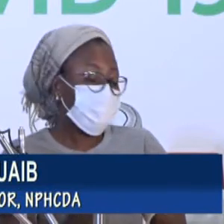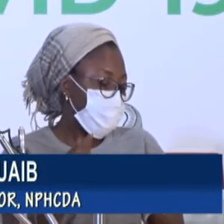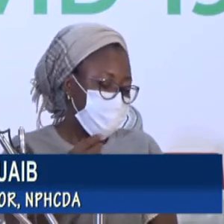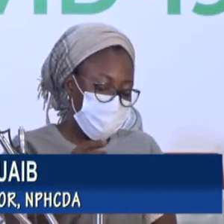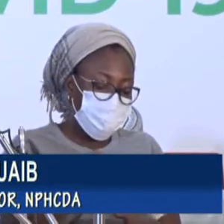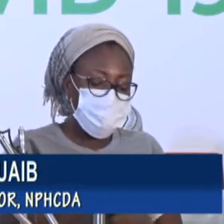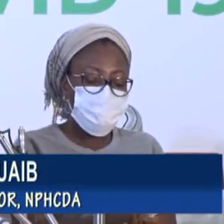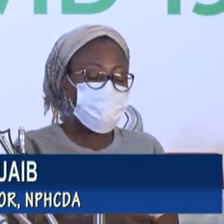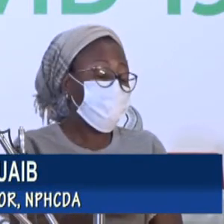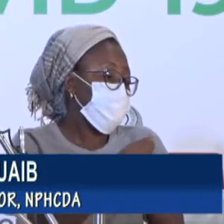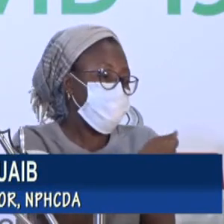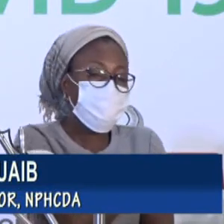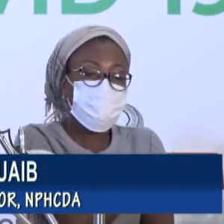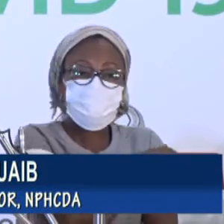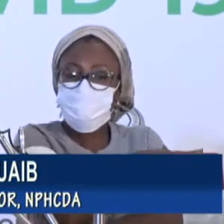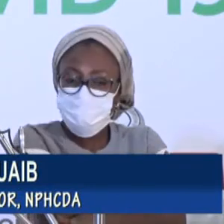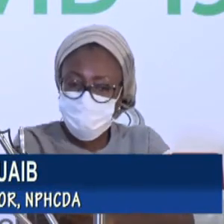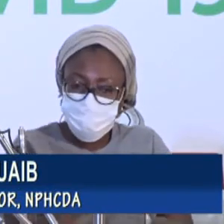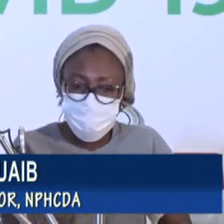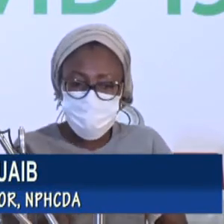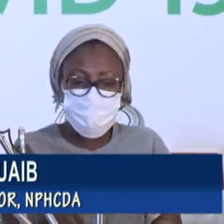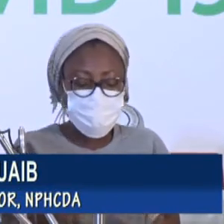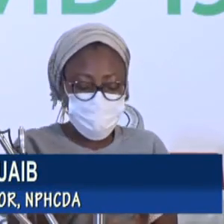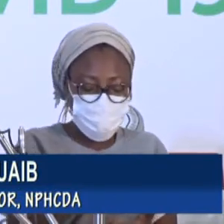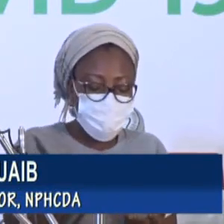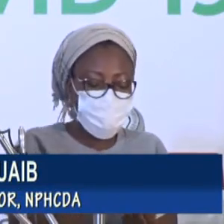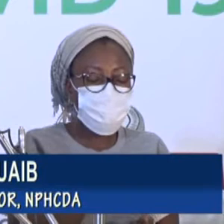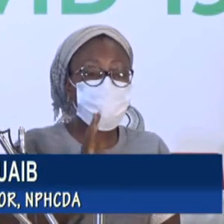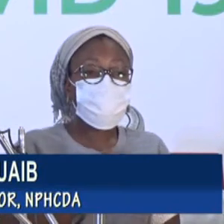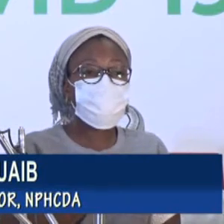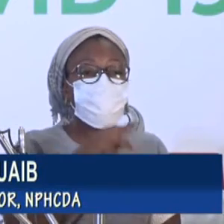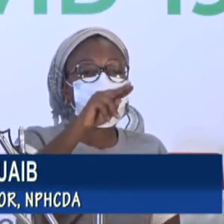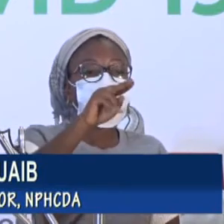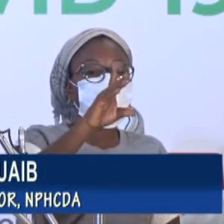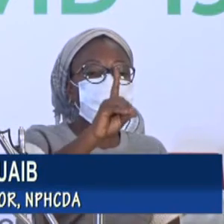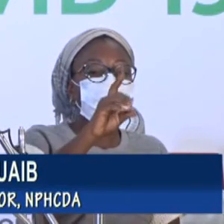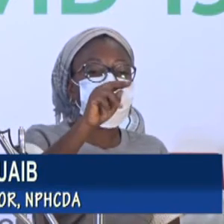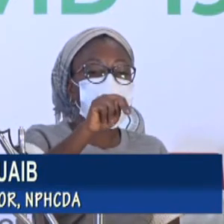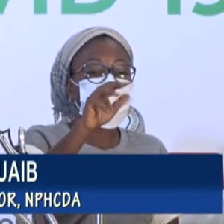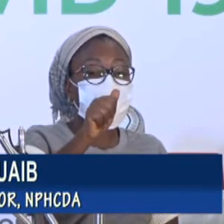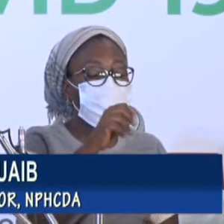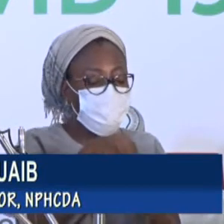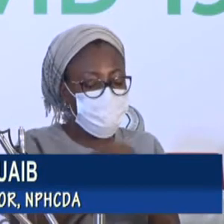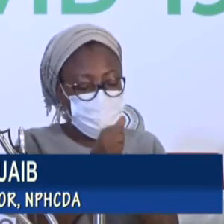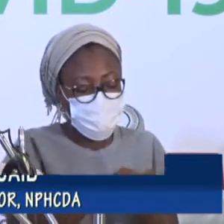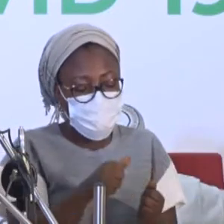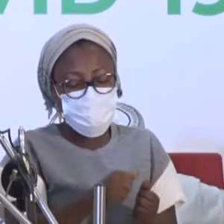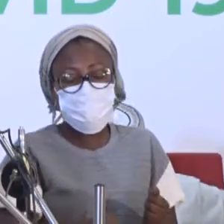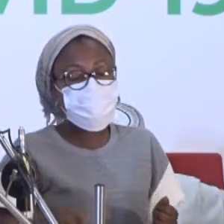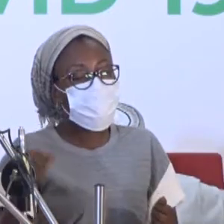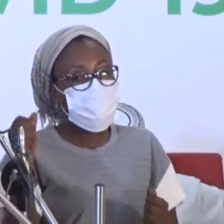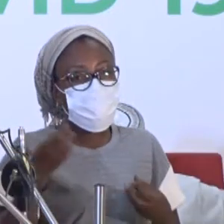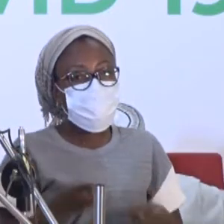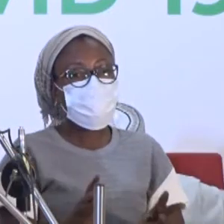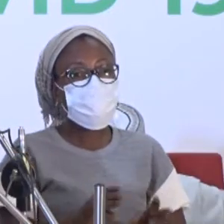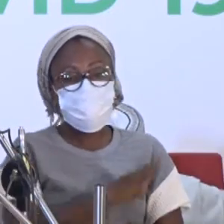COVID-19 mRNA vaccines do not interact with our DNA in any way. mRNA never enters